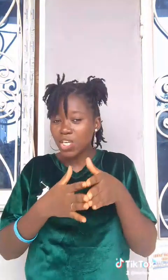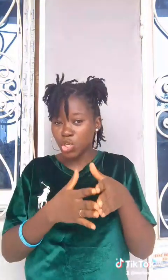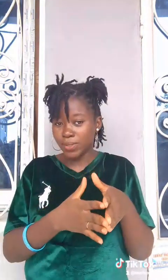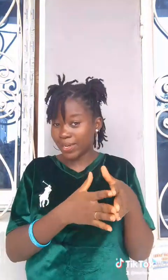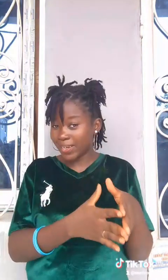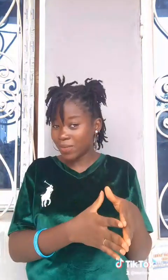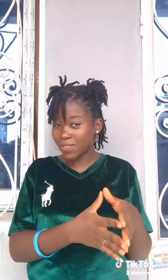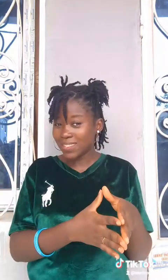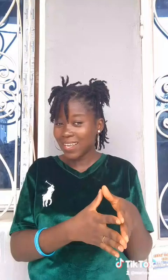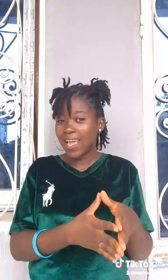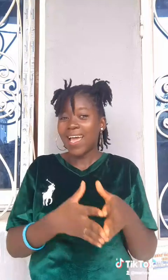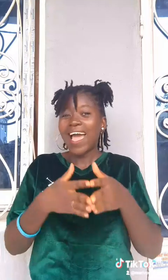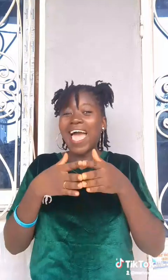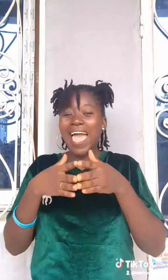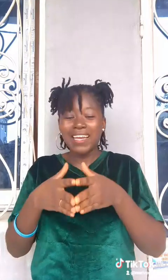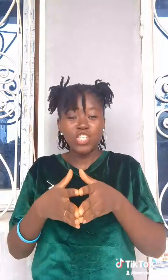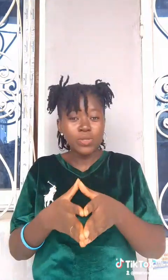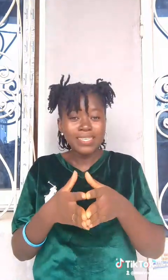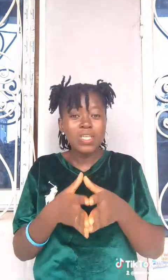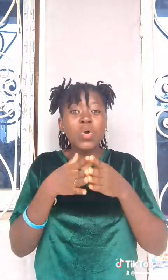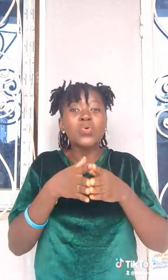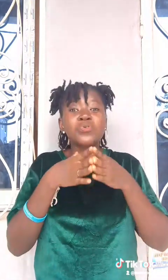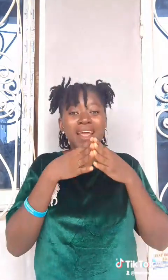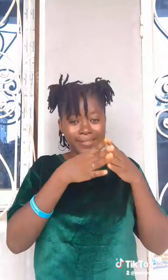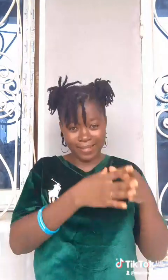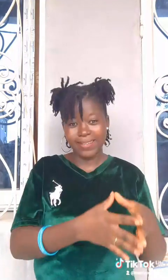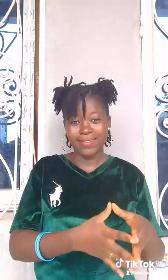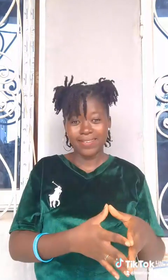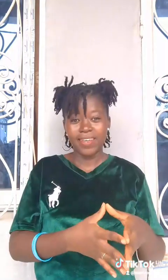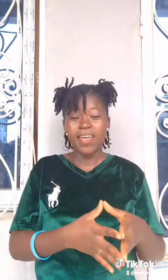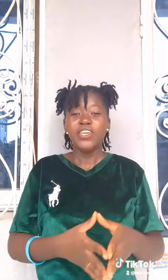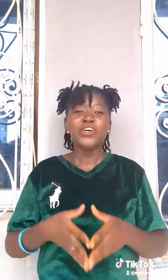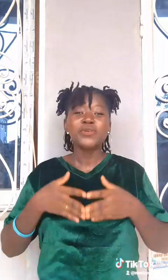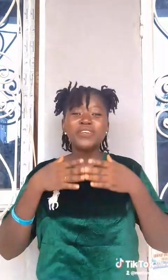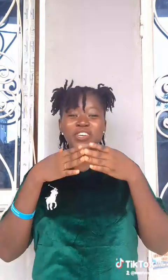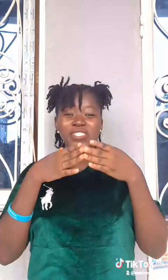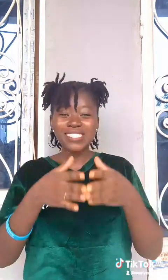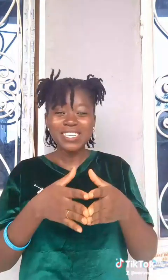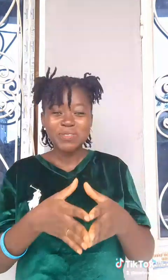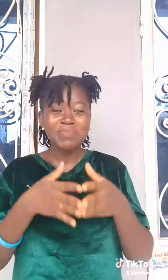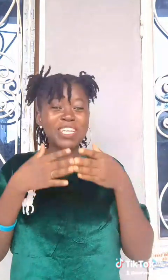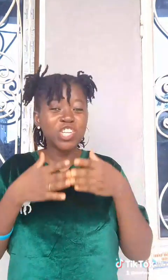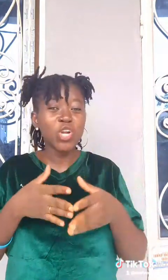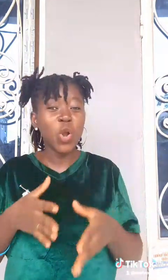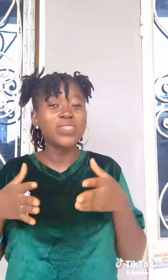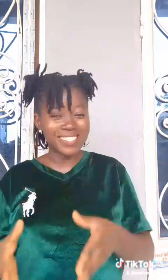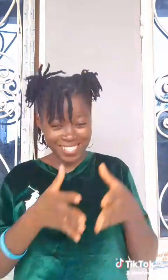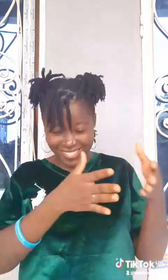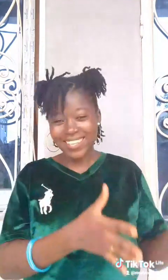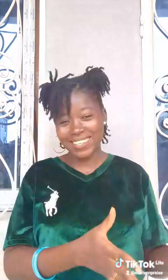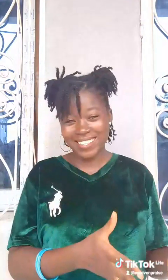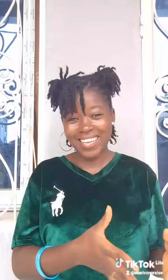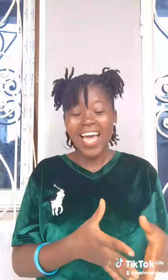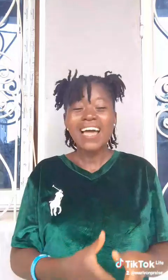consistently use condoms, and use it correctly. You could be using it but not consistently. And